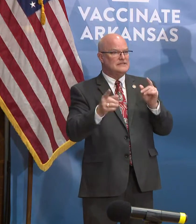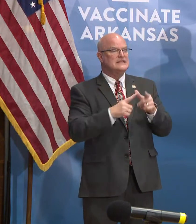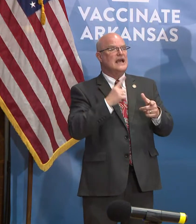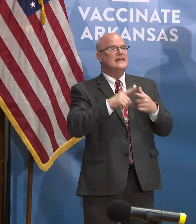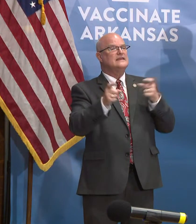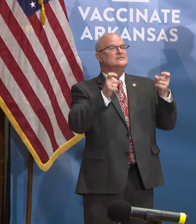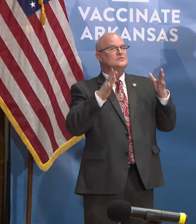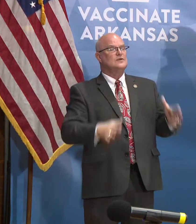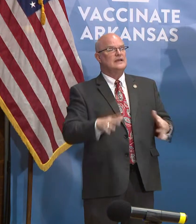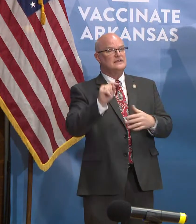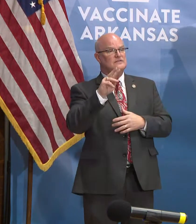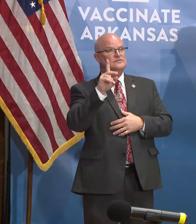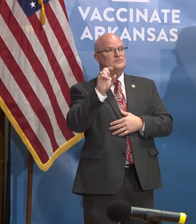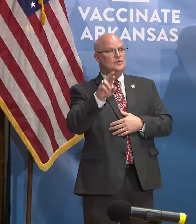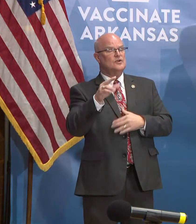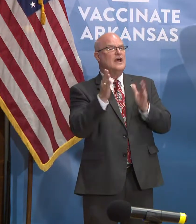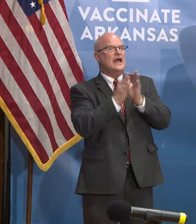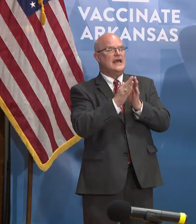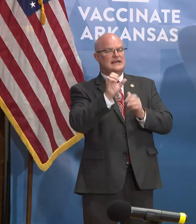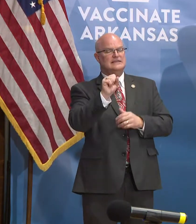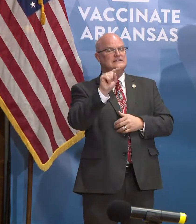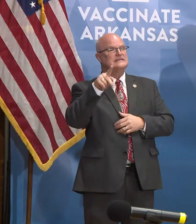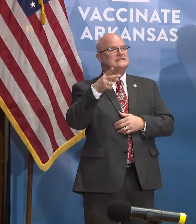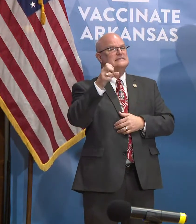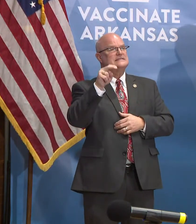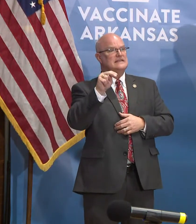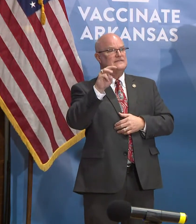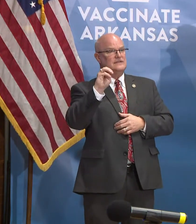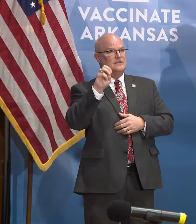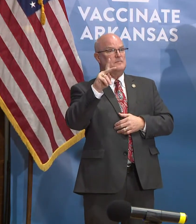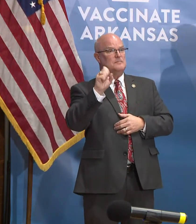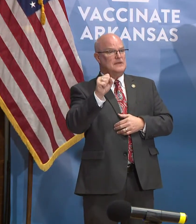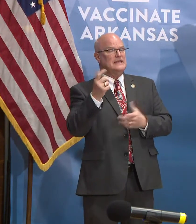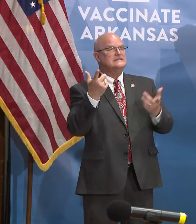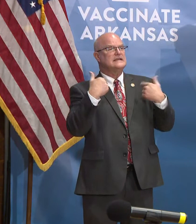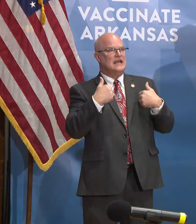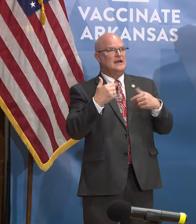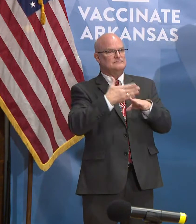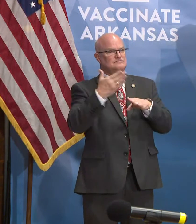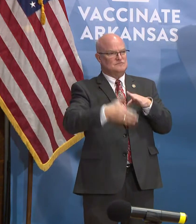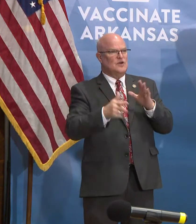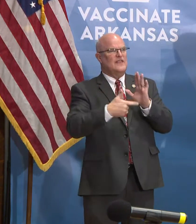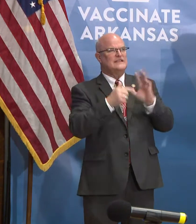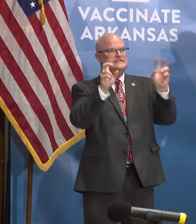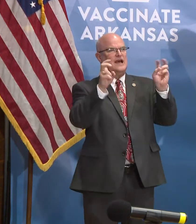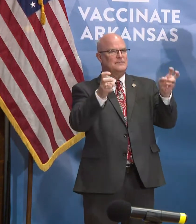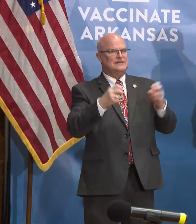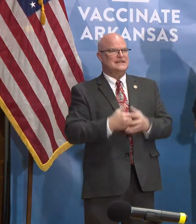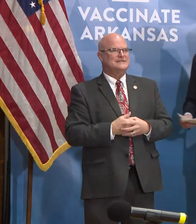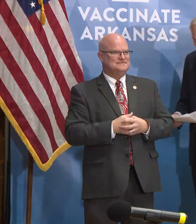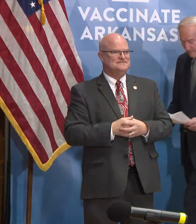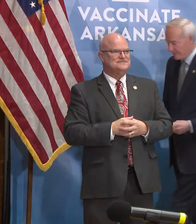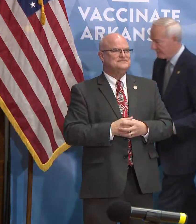by Director Tudor, and then I'll ask Stephen Meeks, Representative Stephen Meeks, to conclude on this topic.